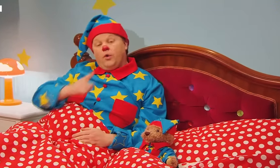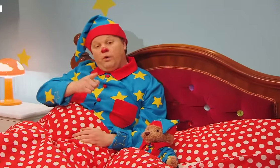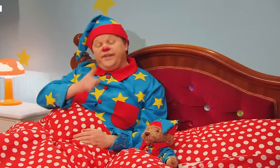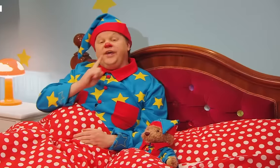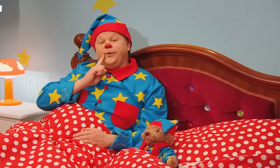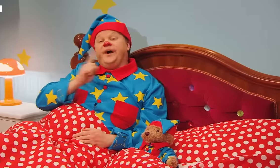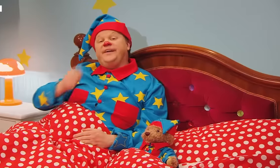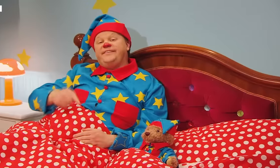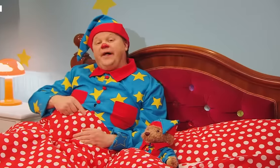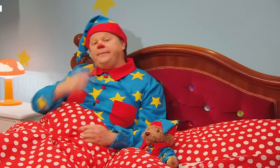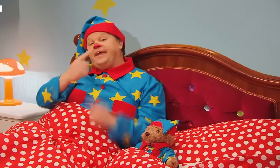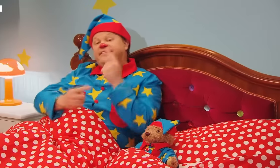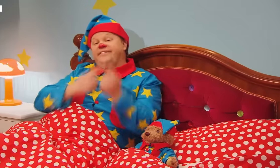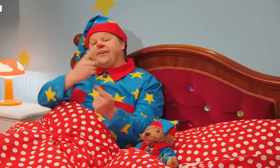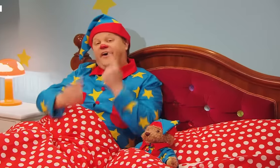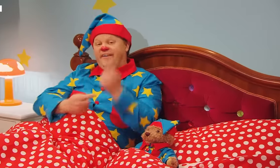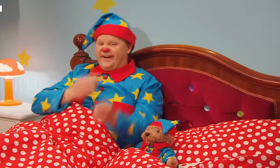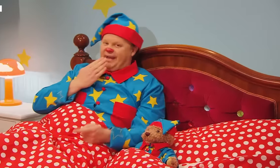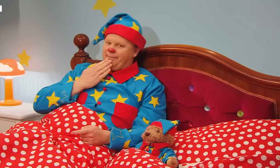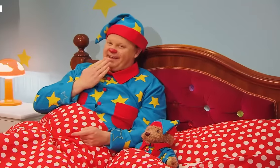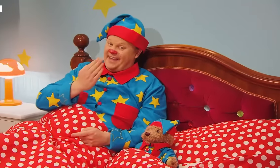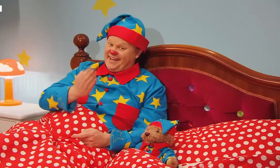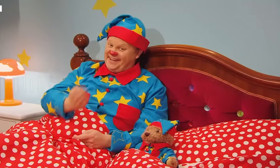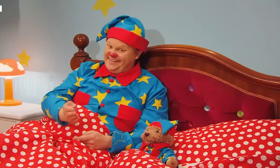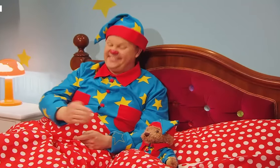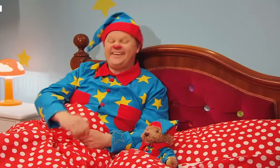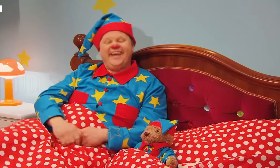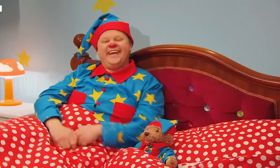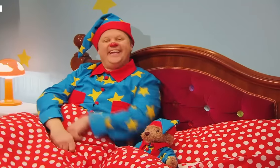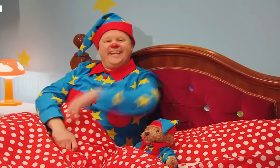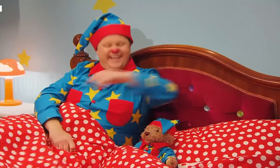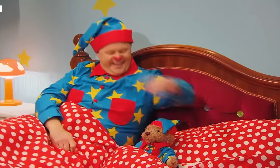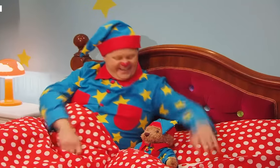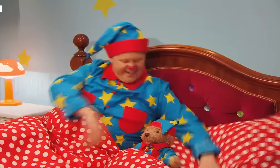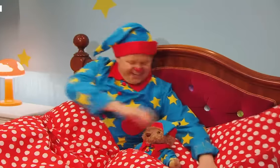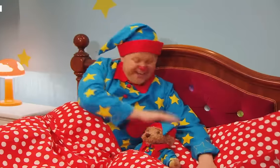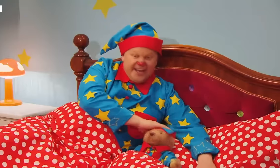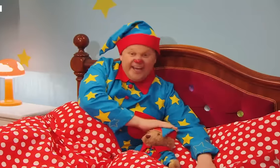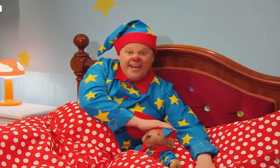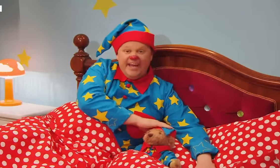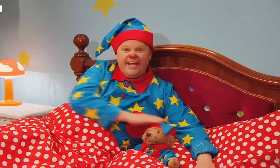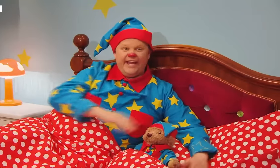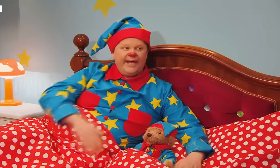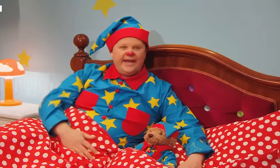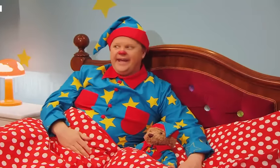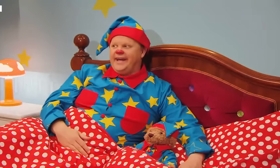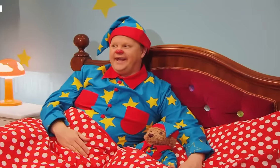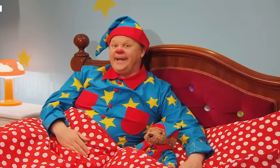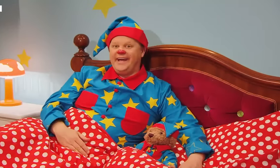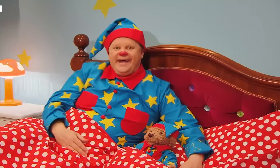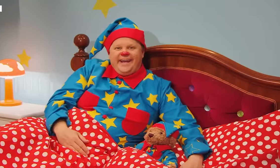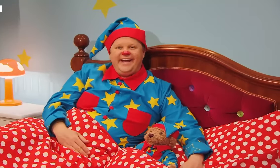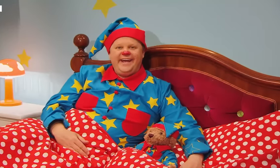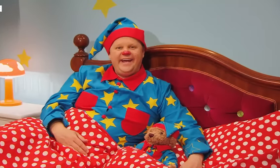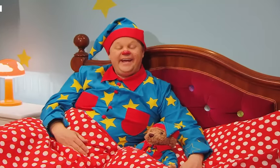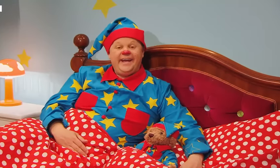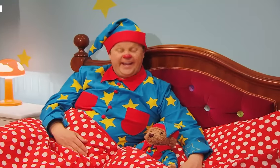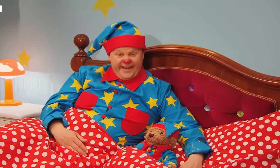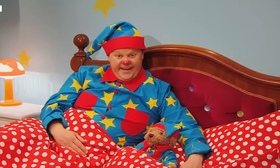Will you tell me a story, please? If you're sure you're ready for bed, have you got your pyjamas